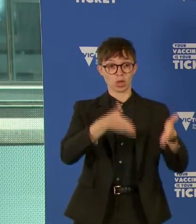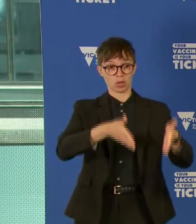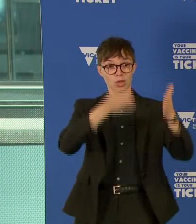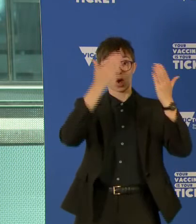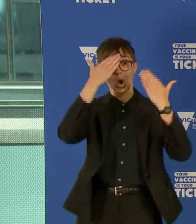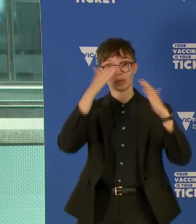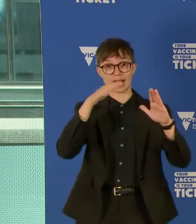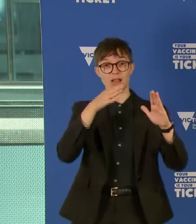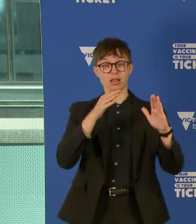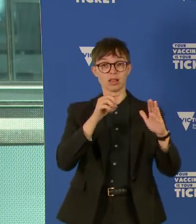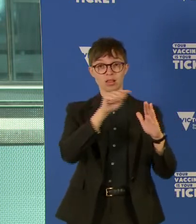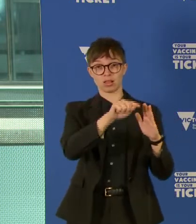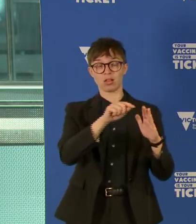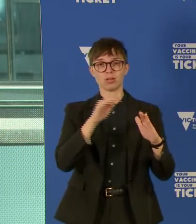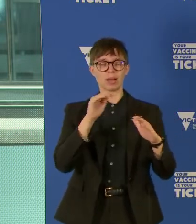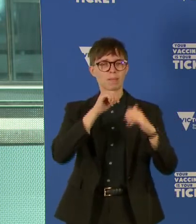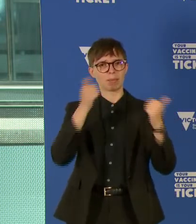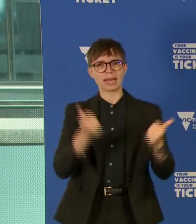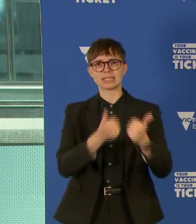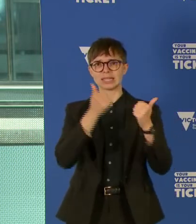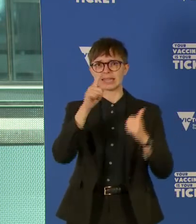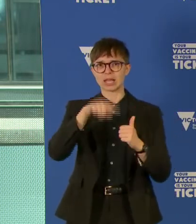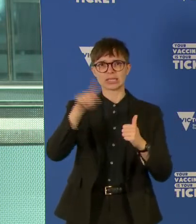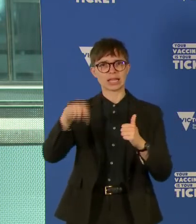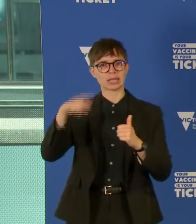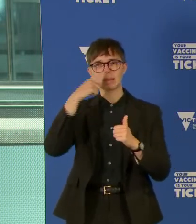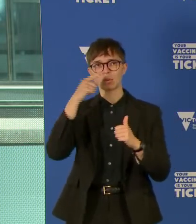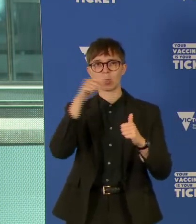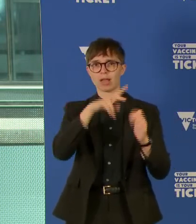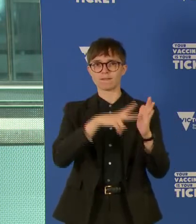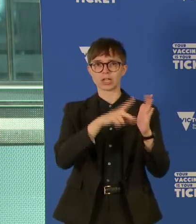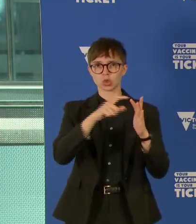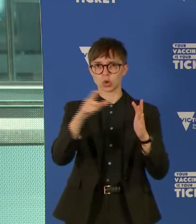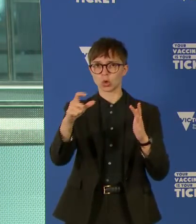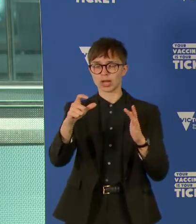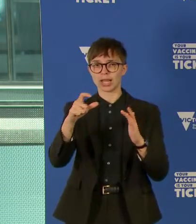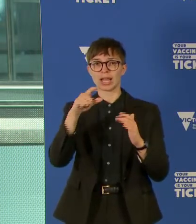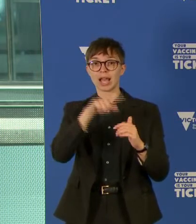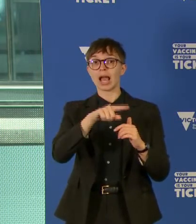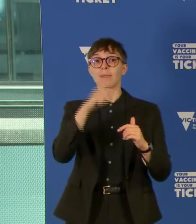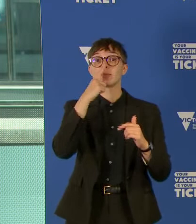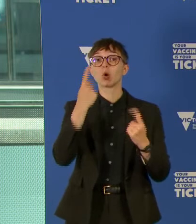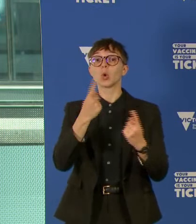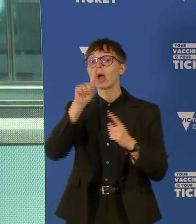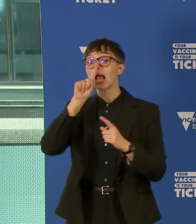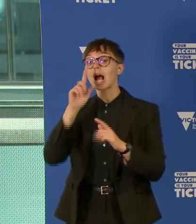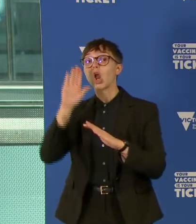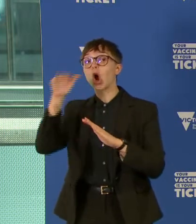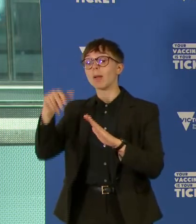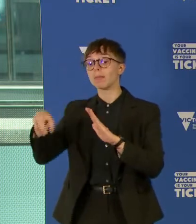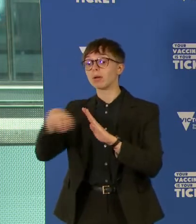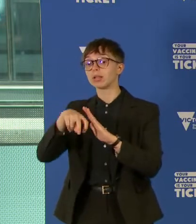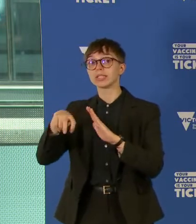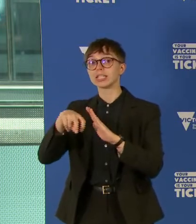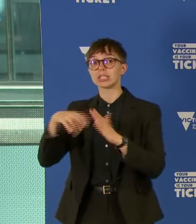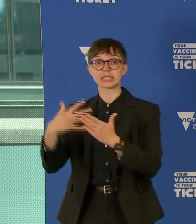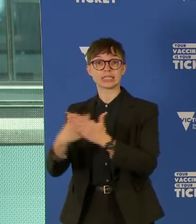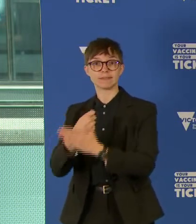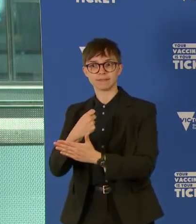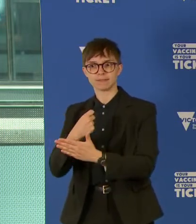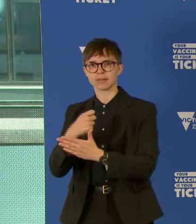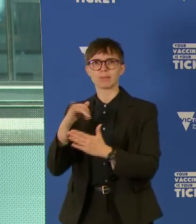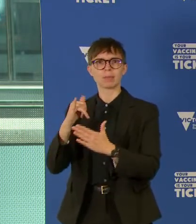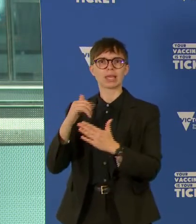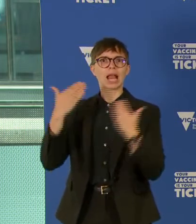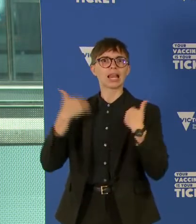who have COVID. That opportunity is still there and will continue on. People in big families, people at